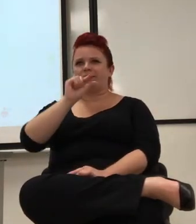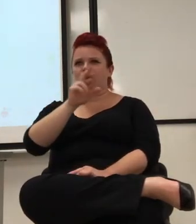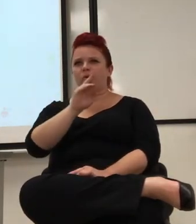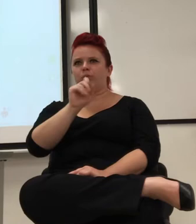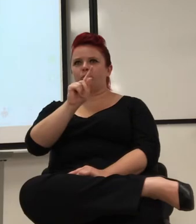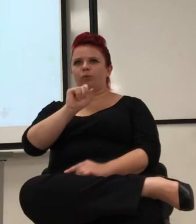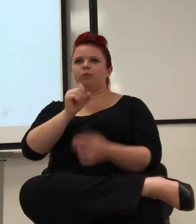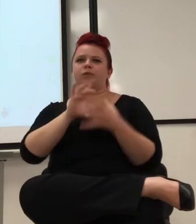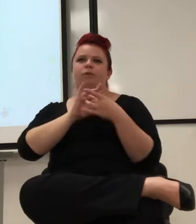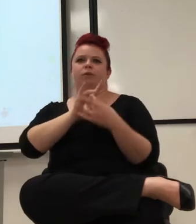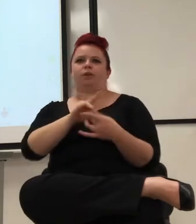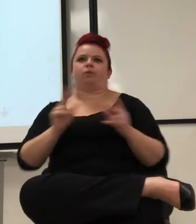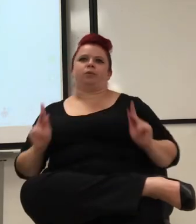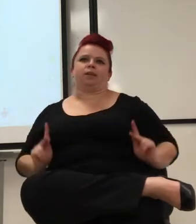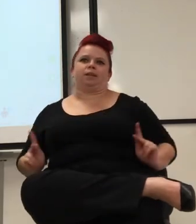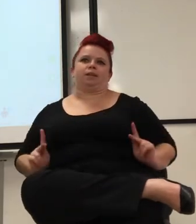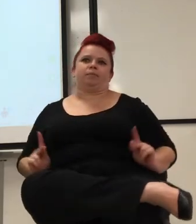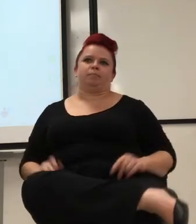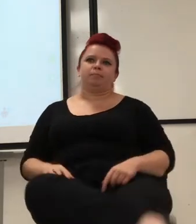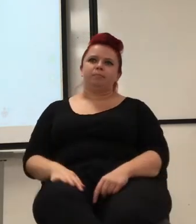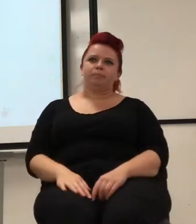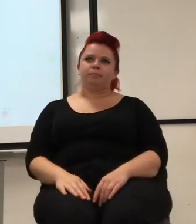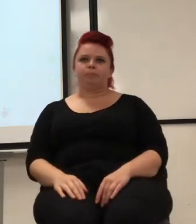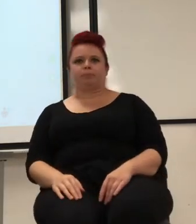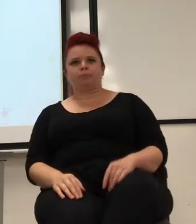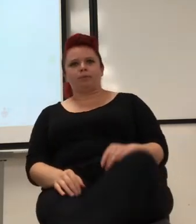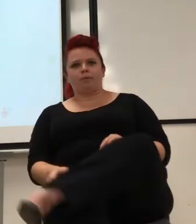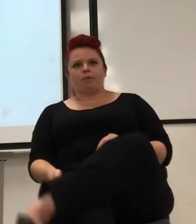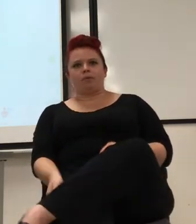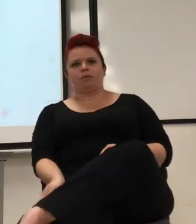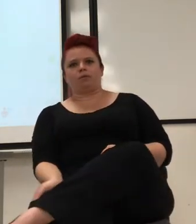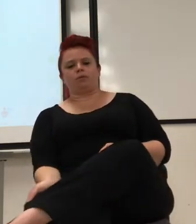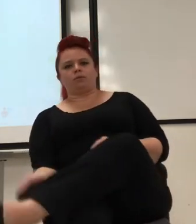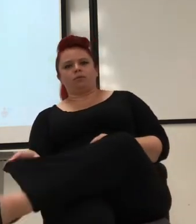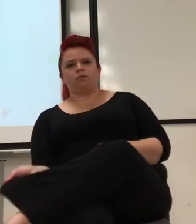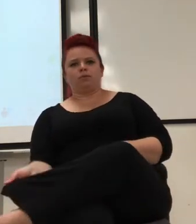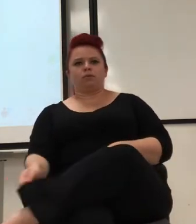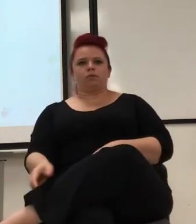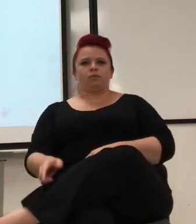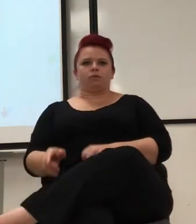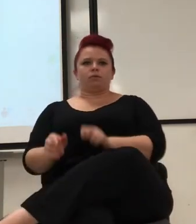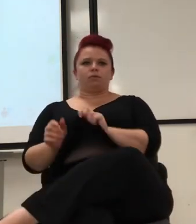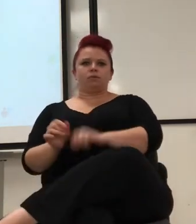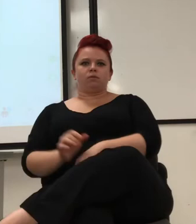Okay. So I'll just kind of draw all this.